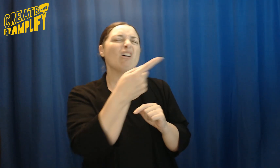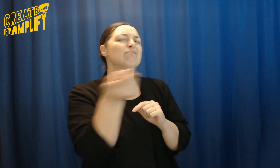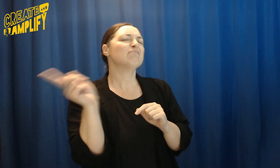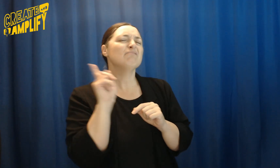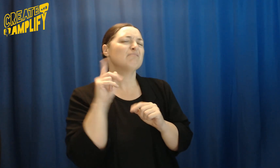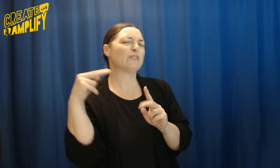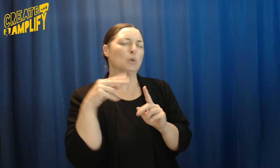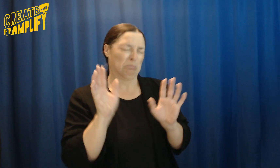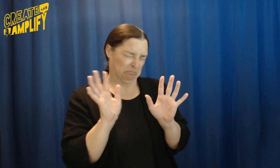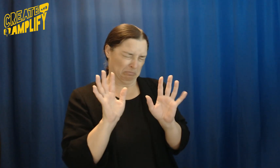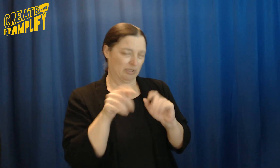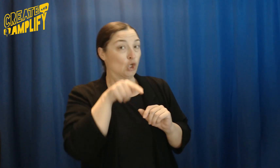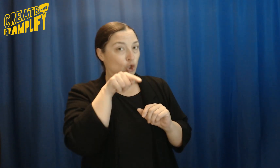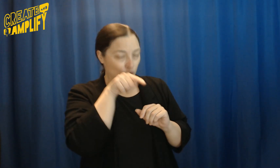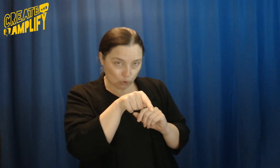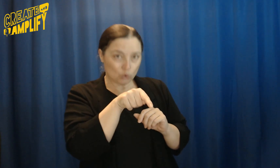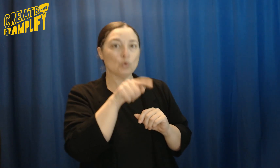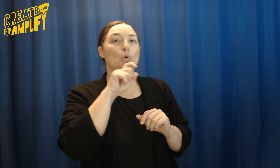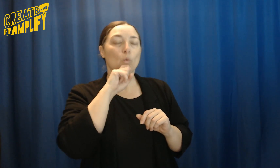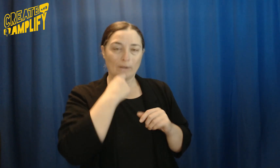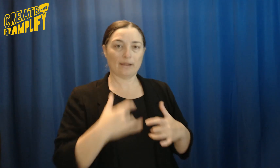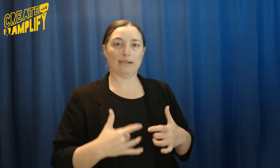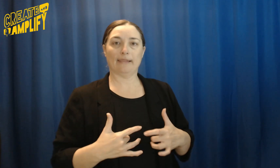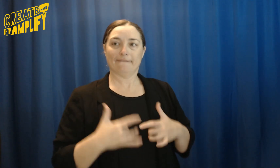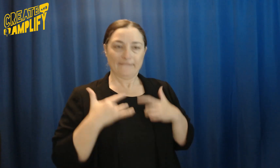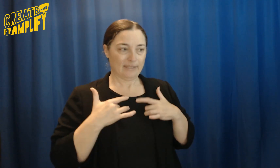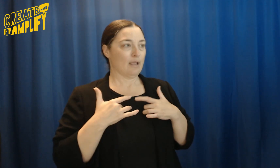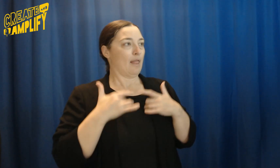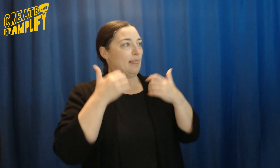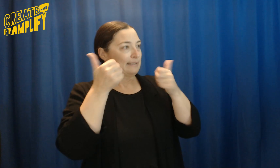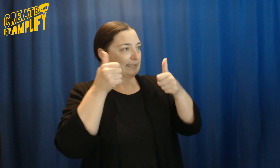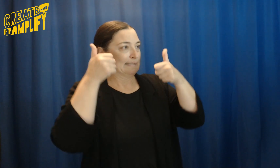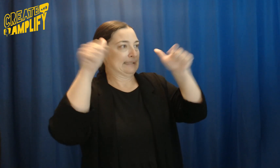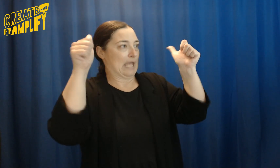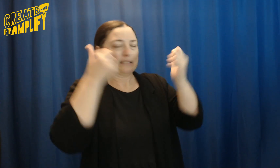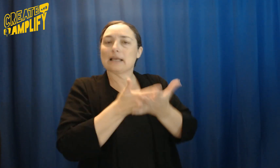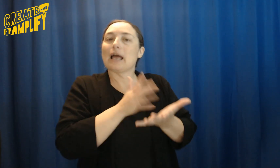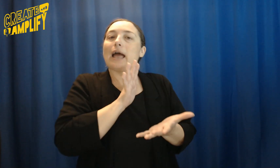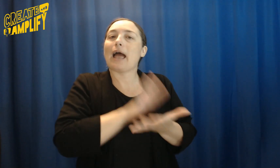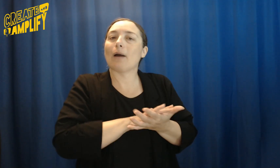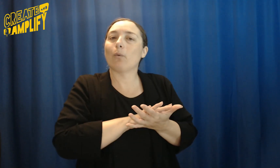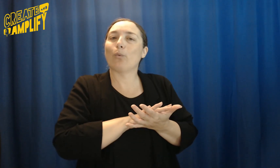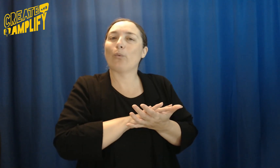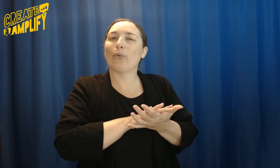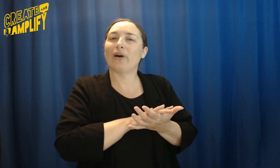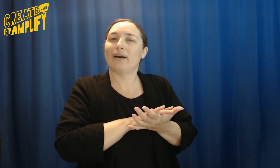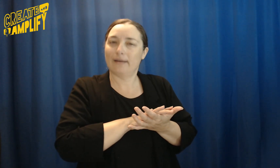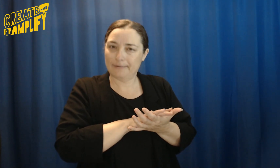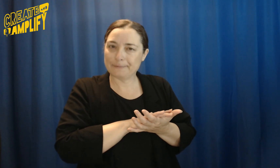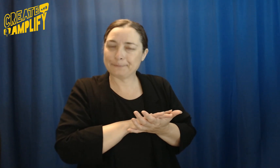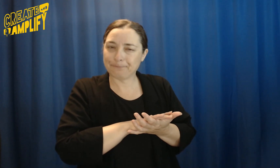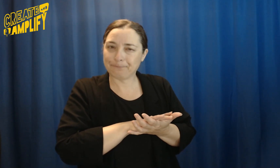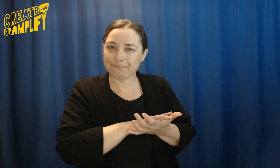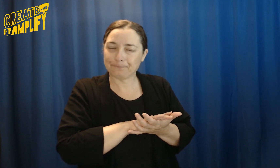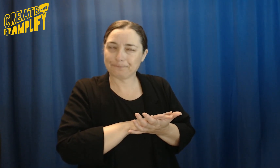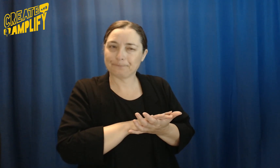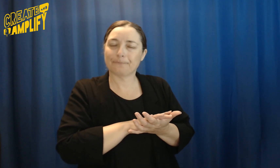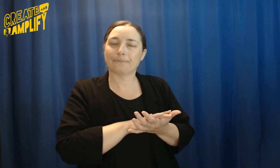will you know that you've reached the goals that you have for yourself? And how will you know